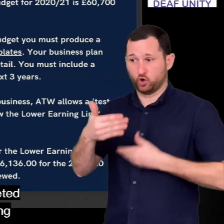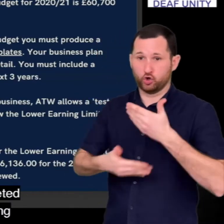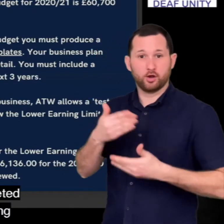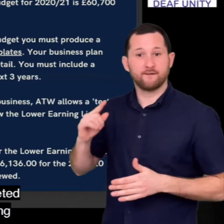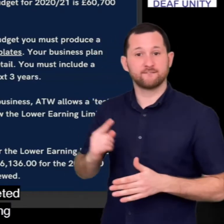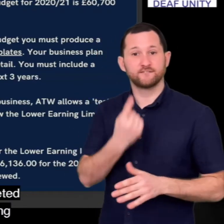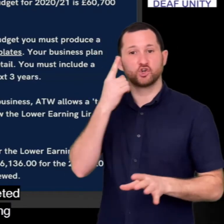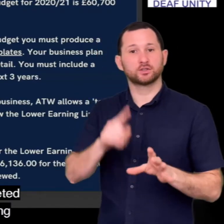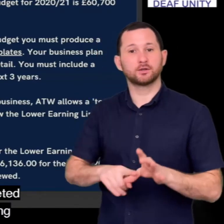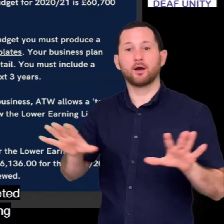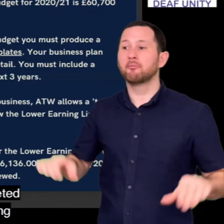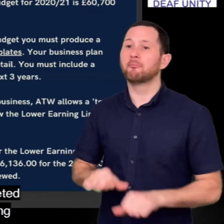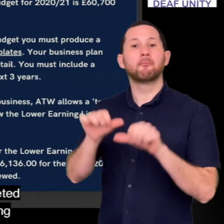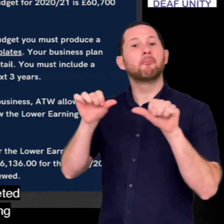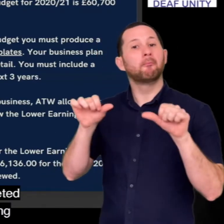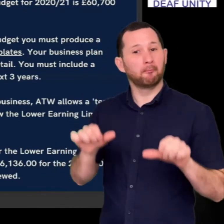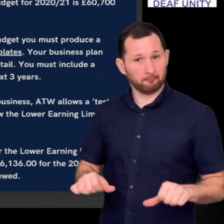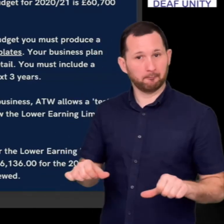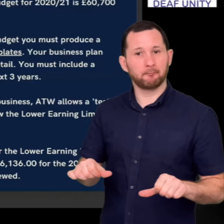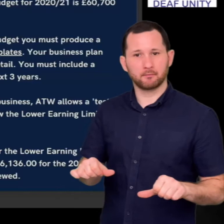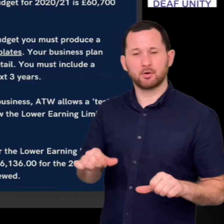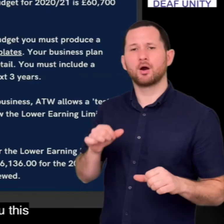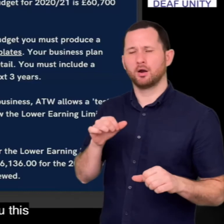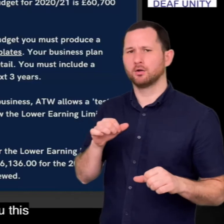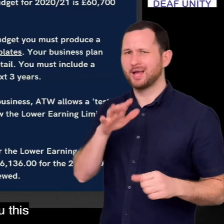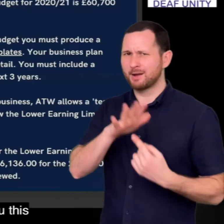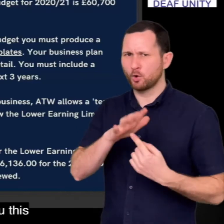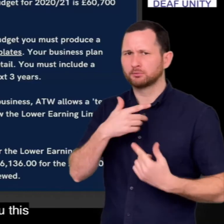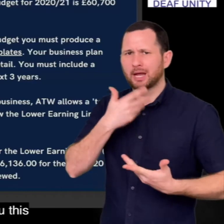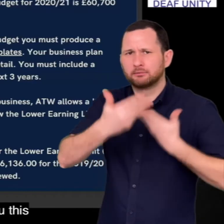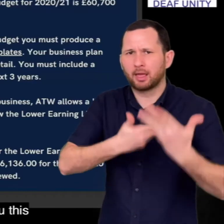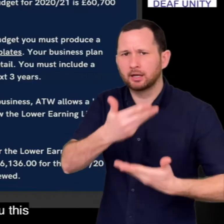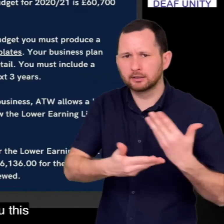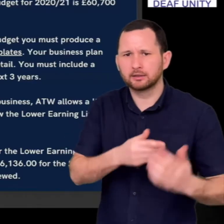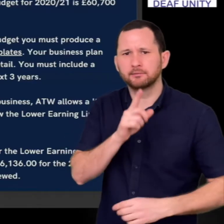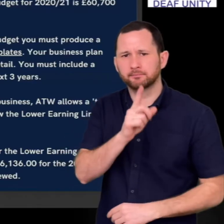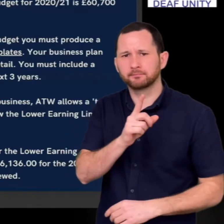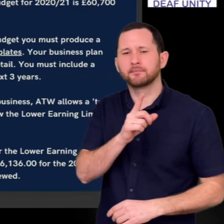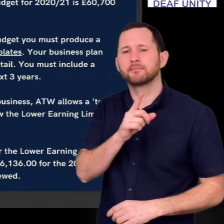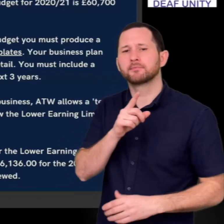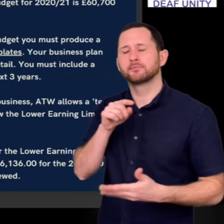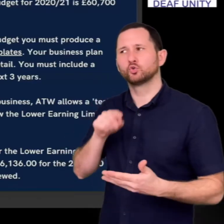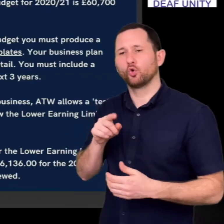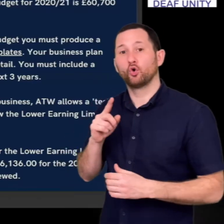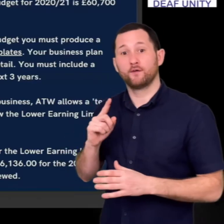when you've completed your first year of trading, it's just important I tell you this.